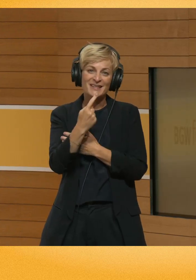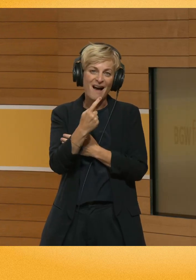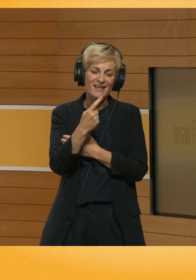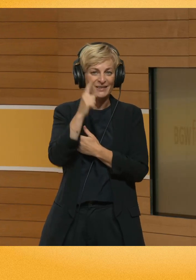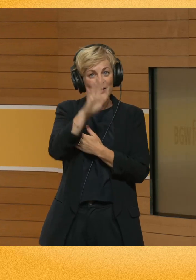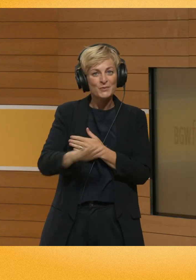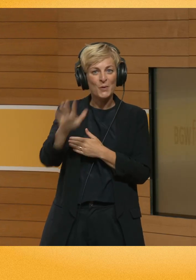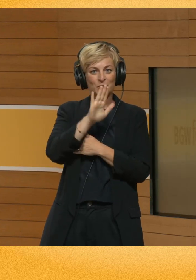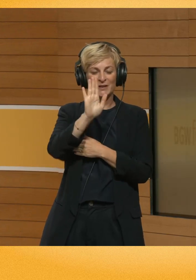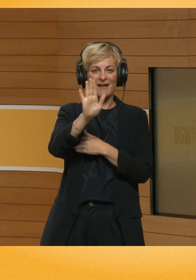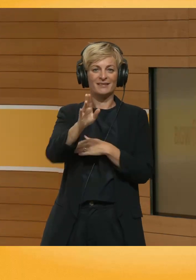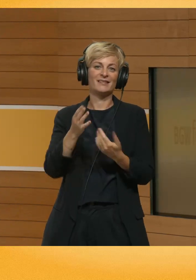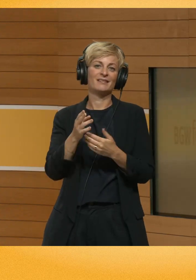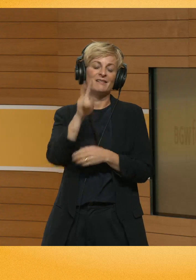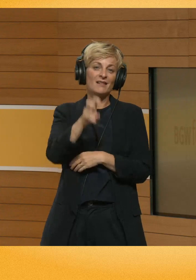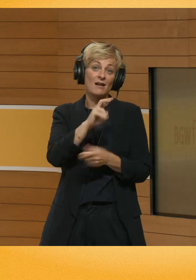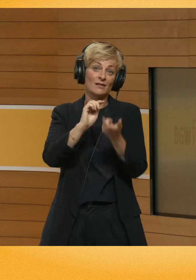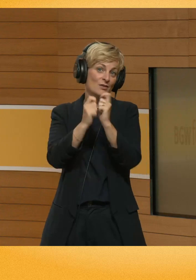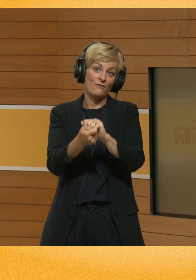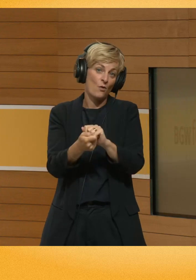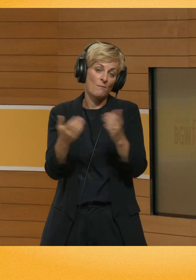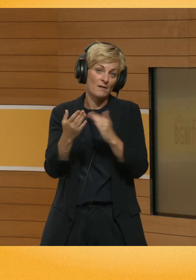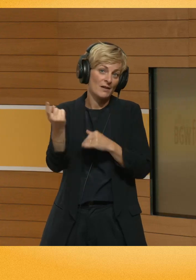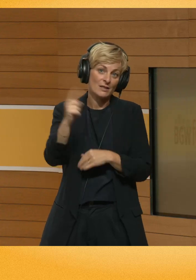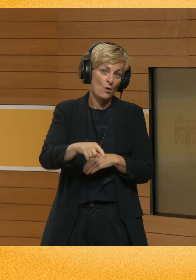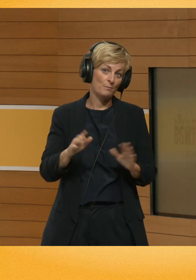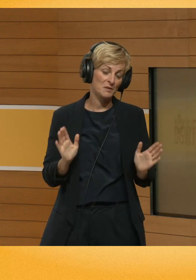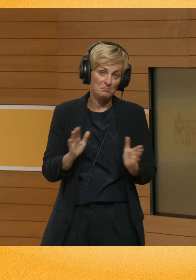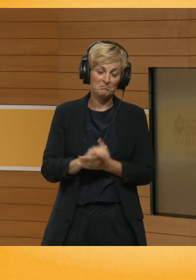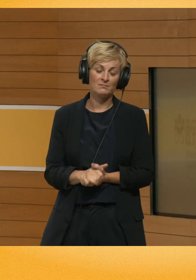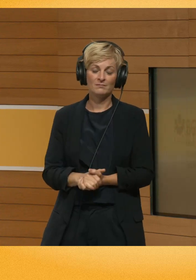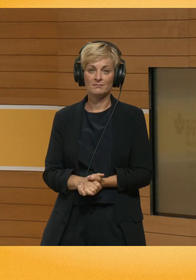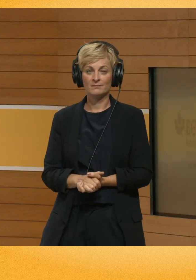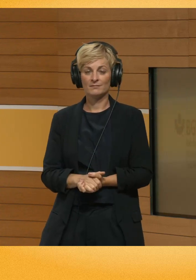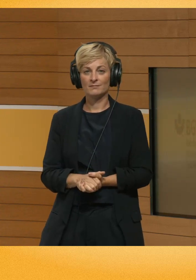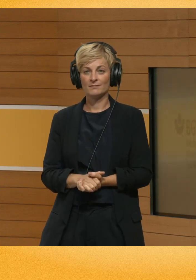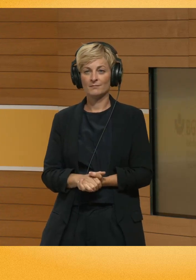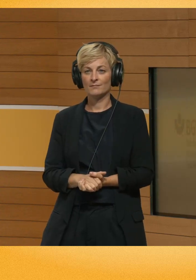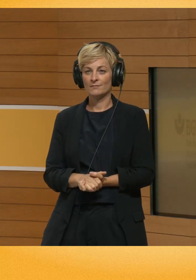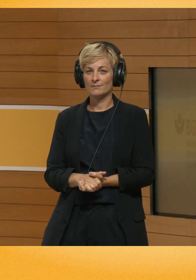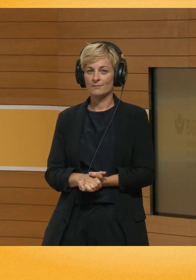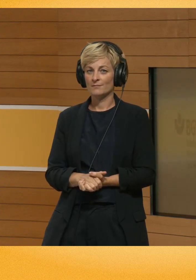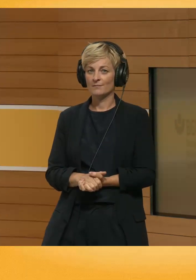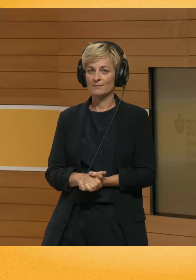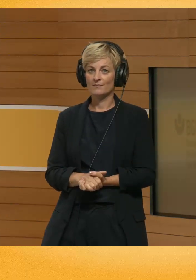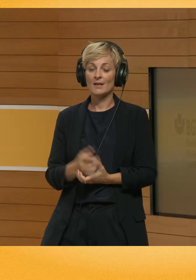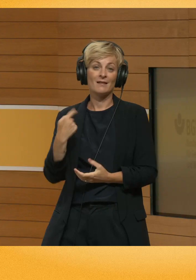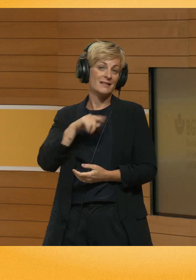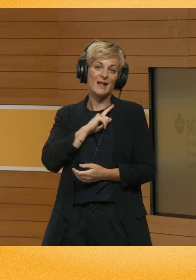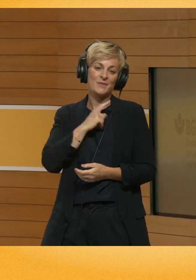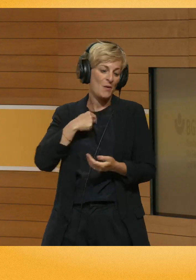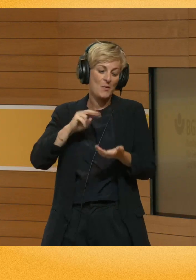we're going to face in the next month is going to look like. So, and I'm not a politician, sorry for